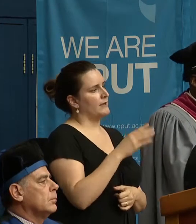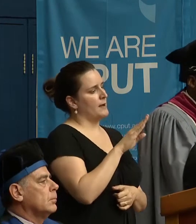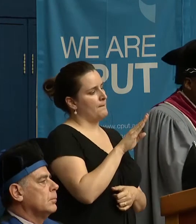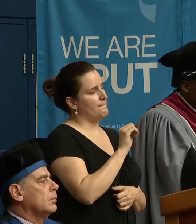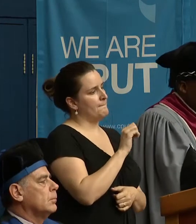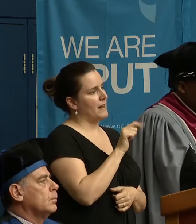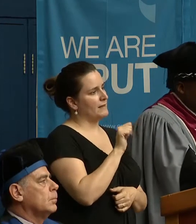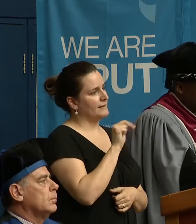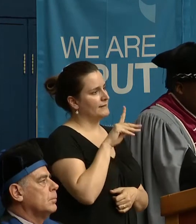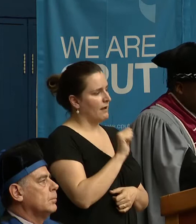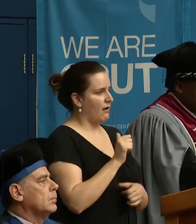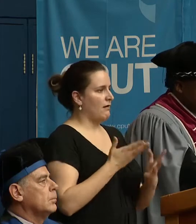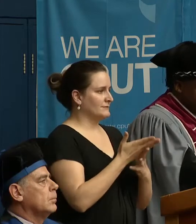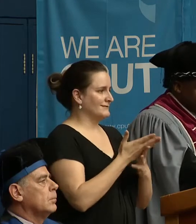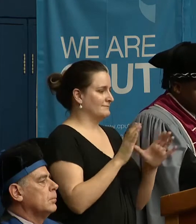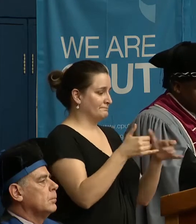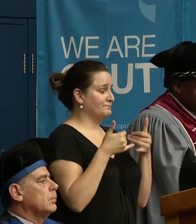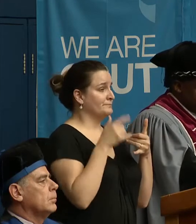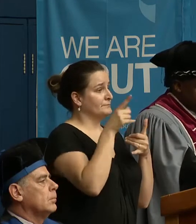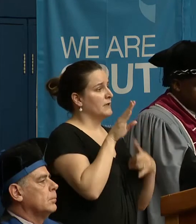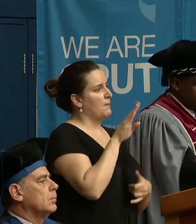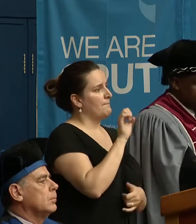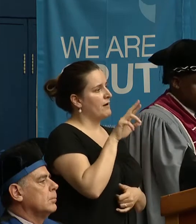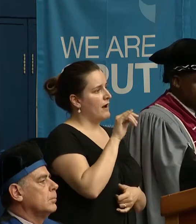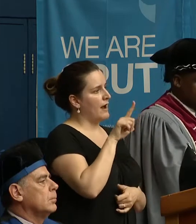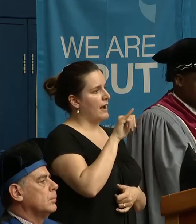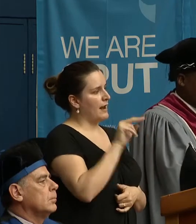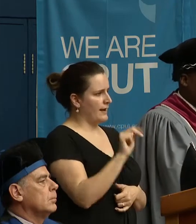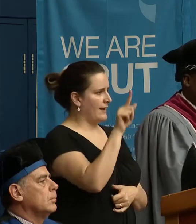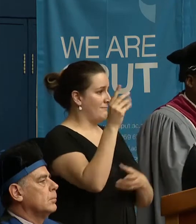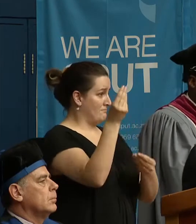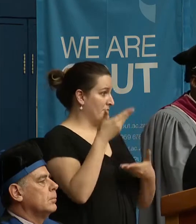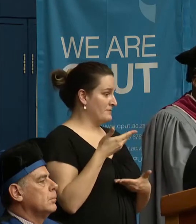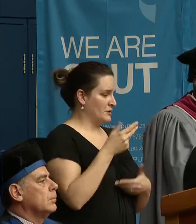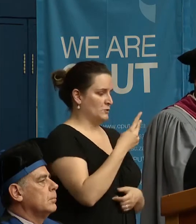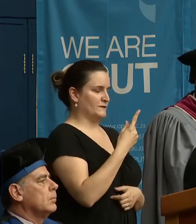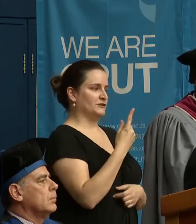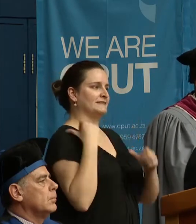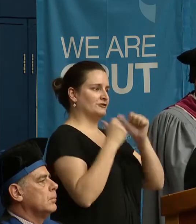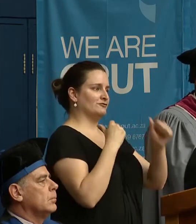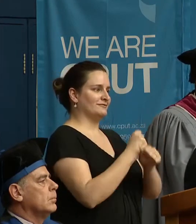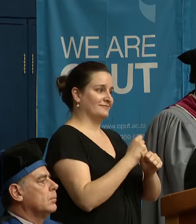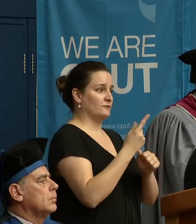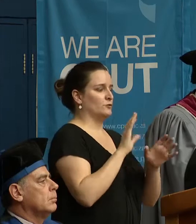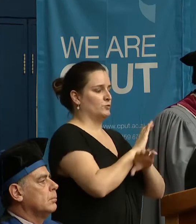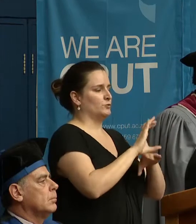Learning, which was awarded in Berlin, the 21st Century Achievement Award from the Computer